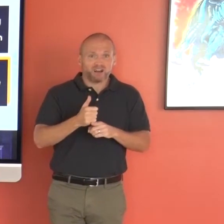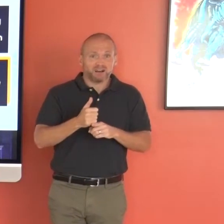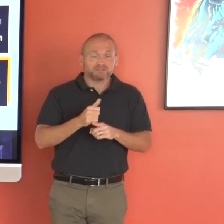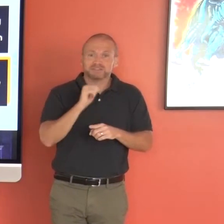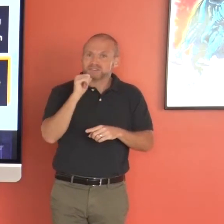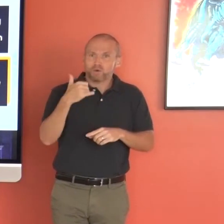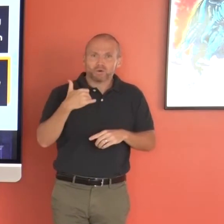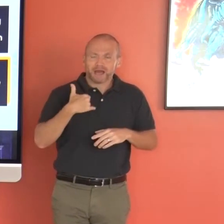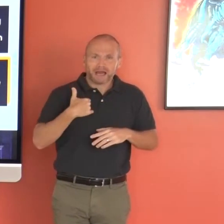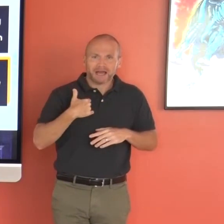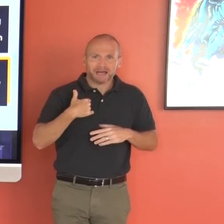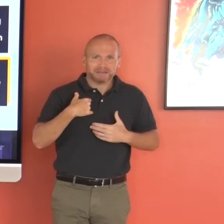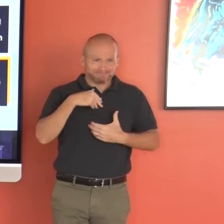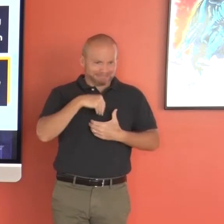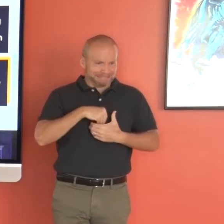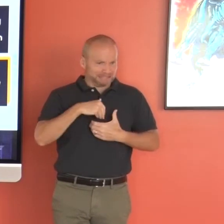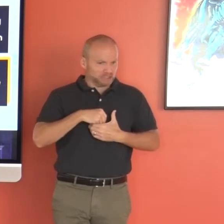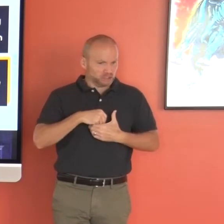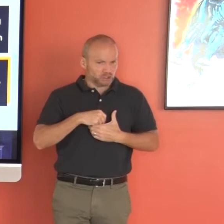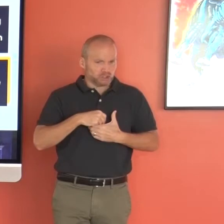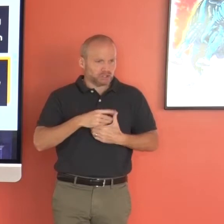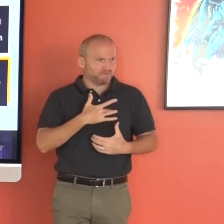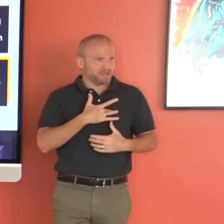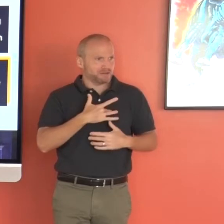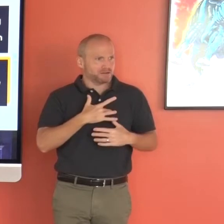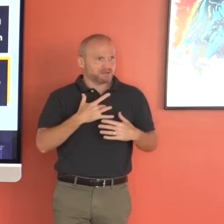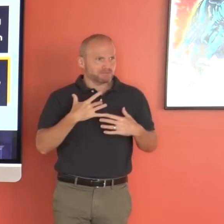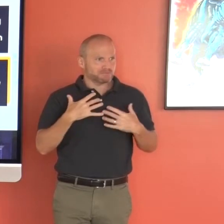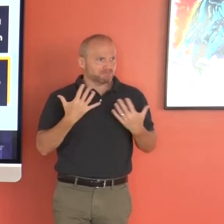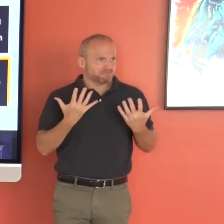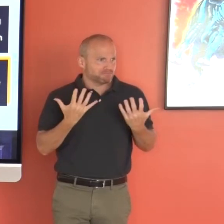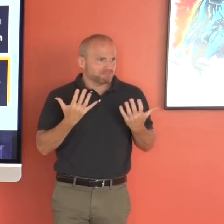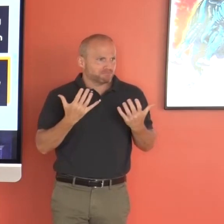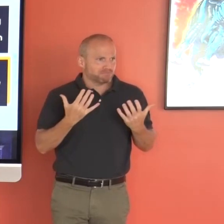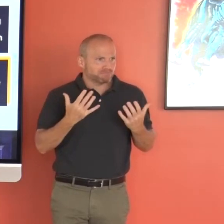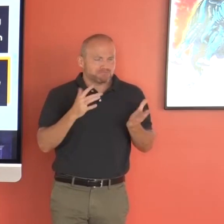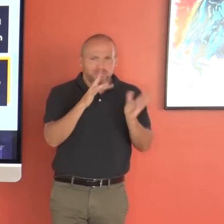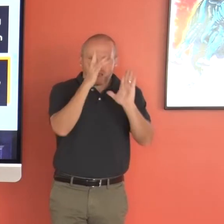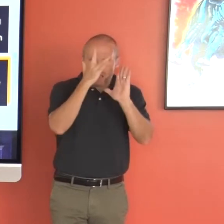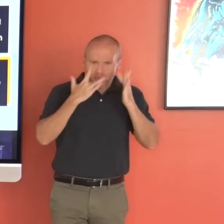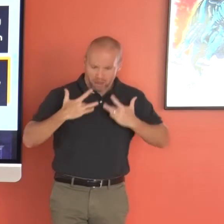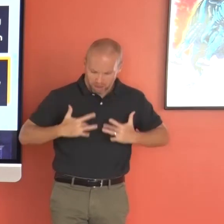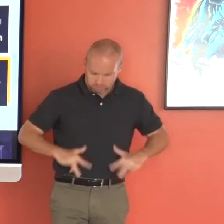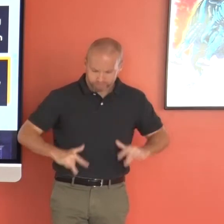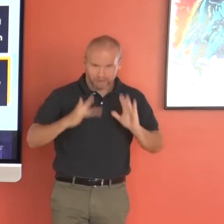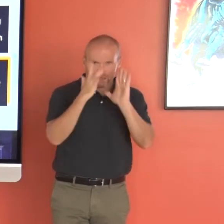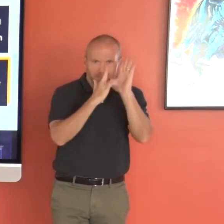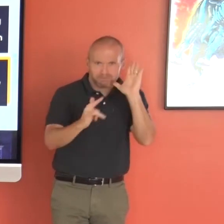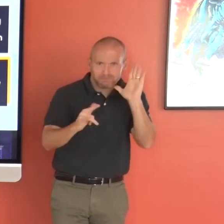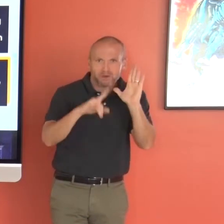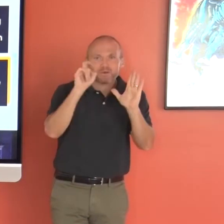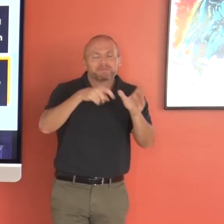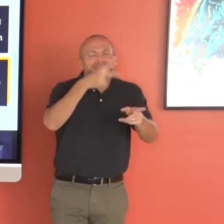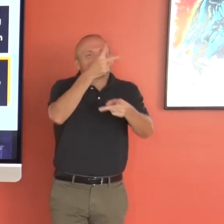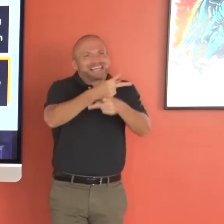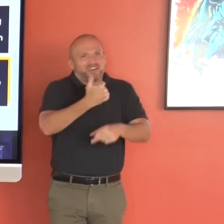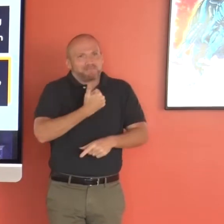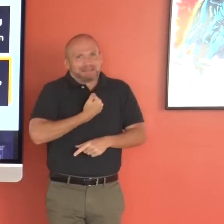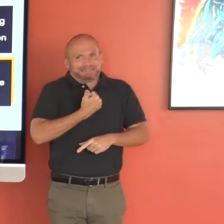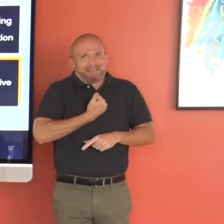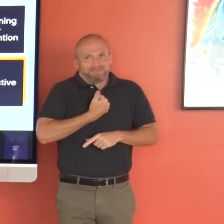me say that again. You cannot pour from an empty cup. So we have to practice radical self-care. What does that